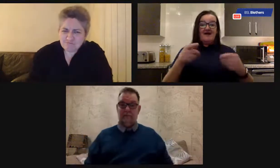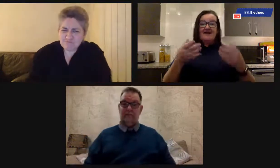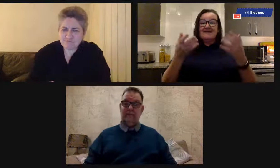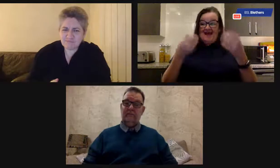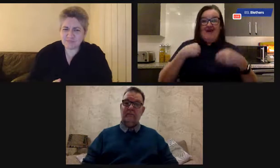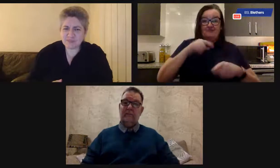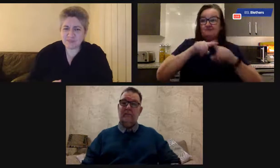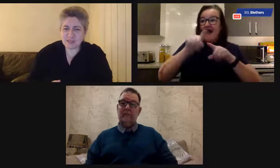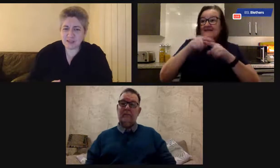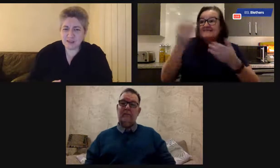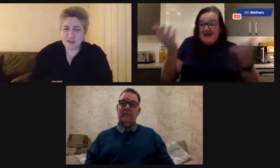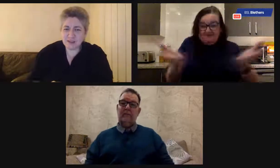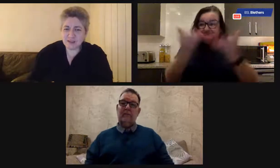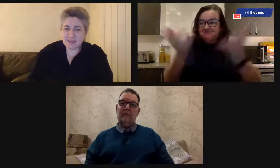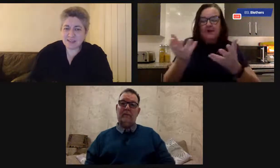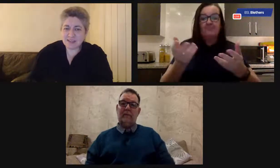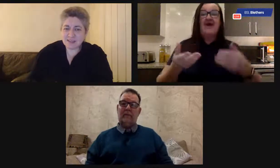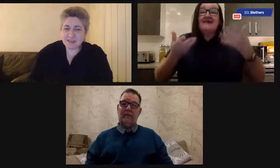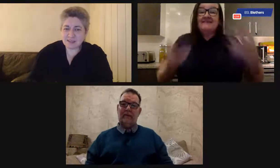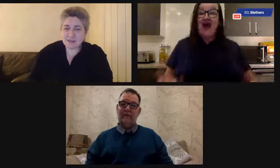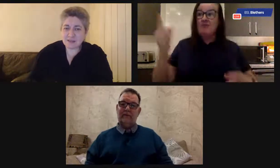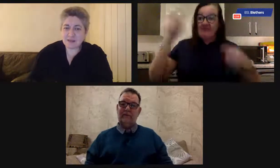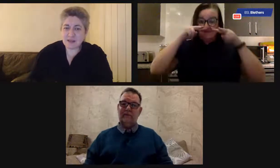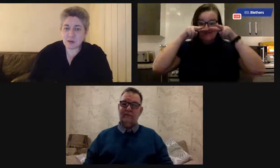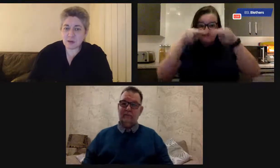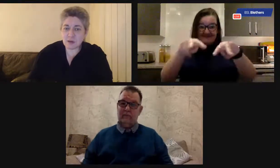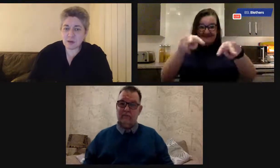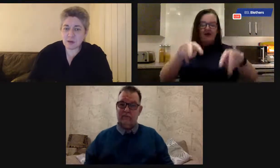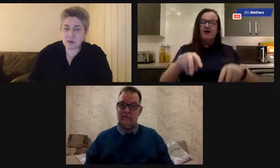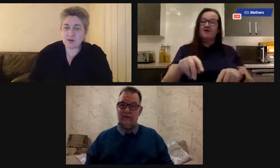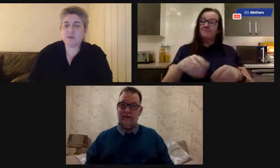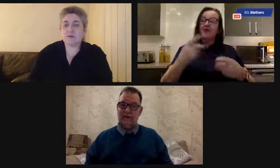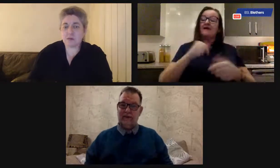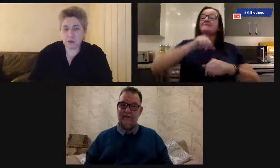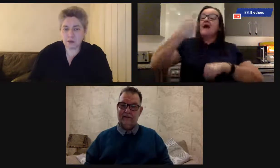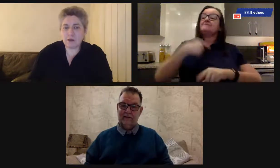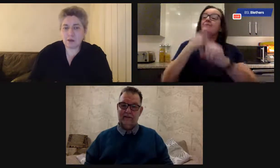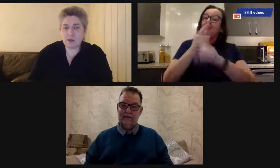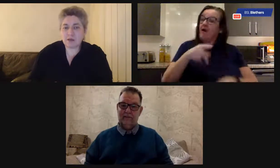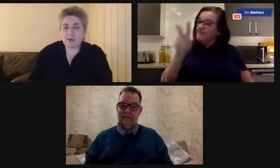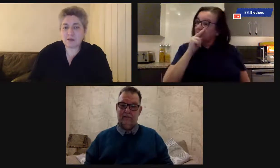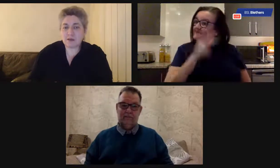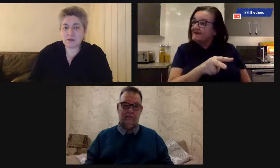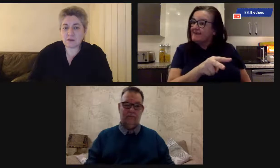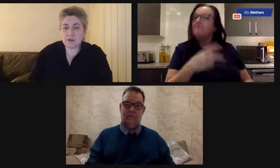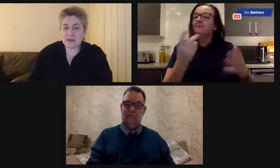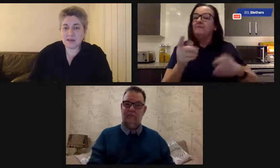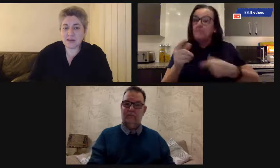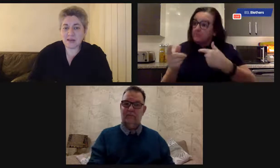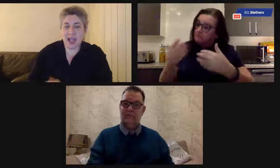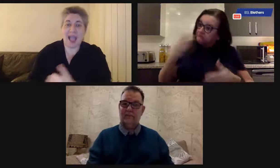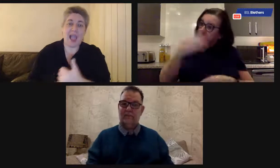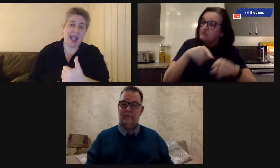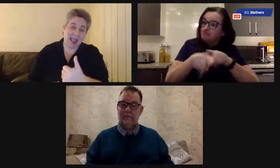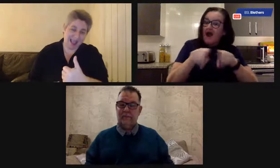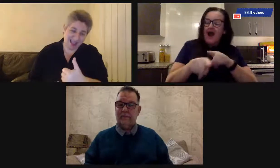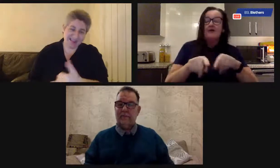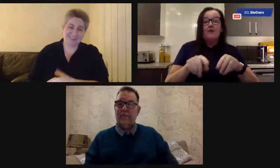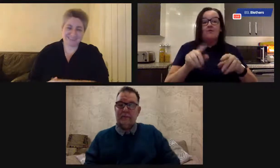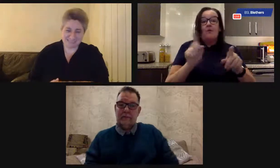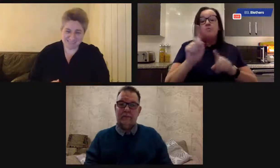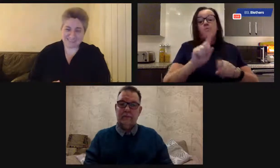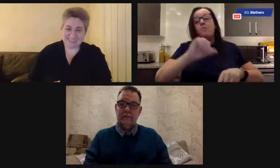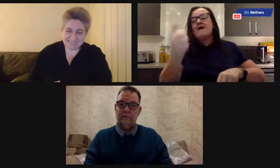them a bit of oomph, Pam. Oh, absolutely. I am trying to get the